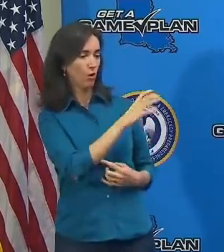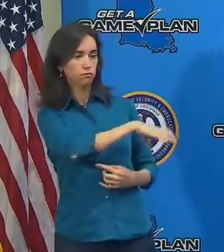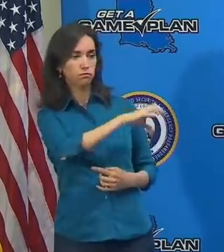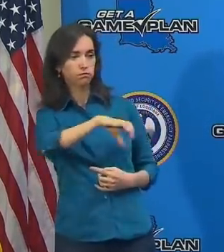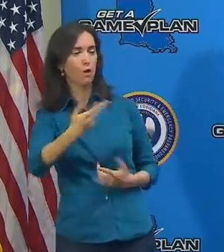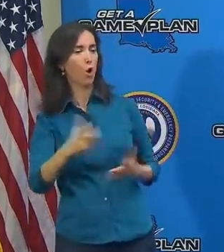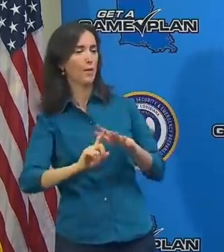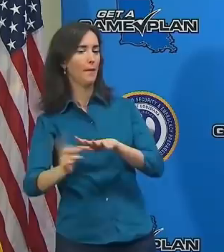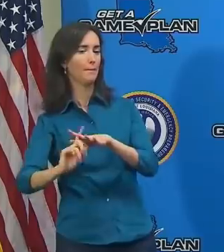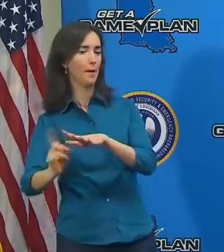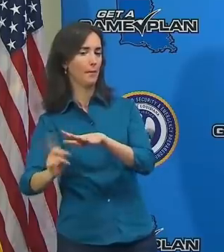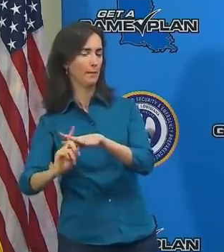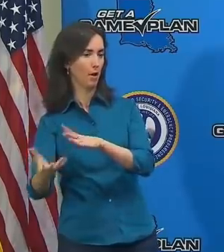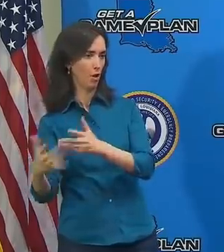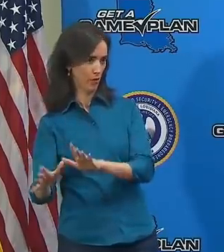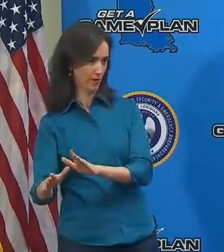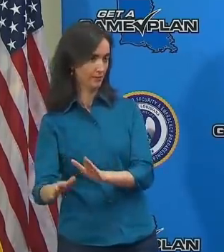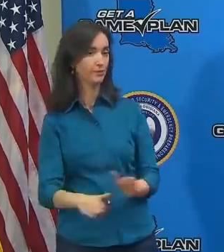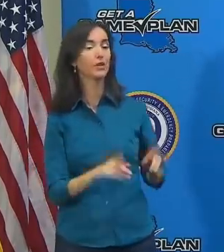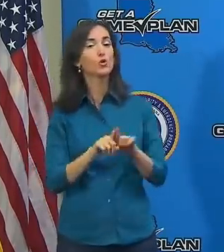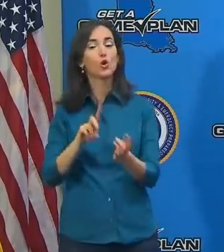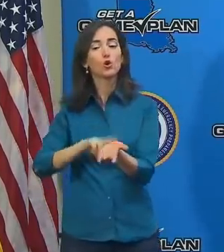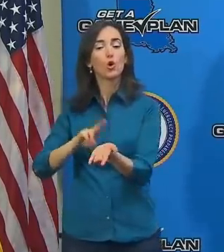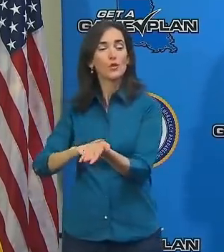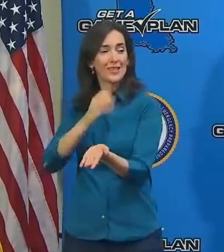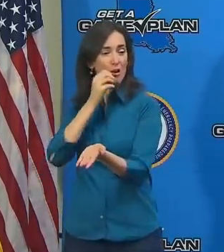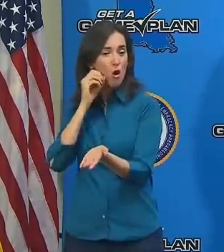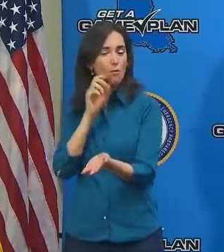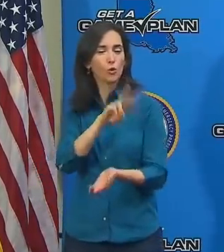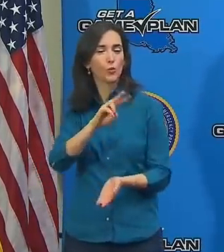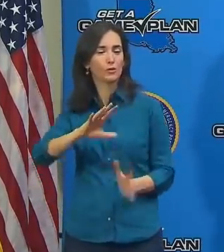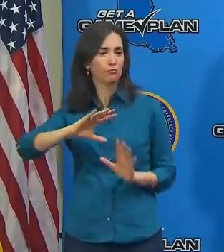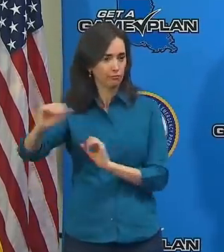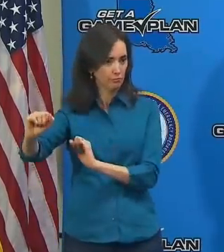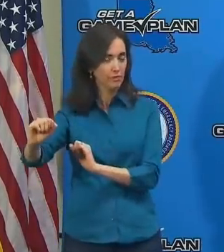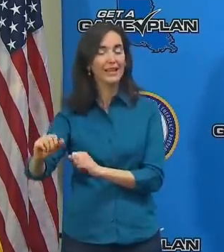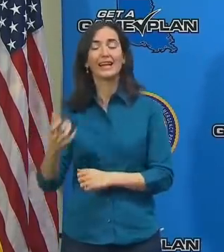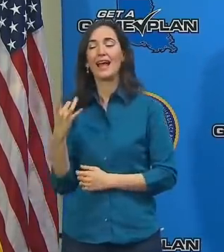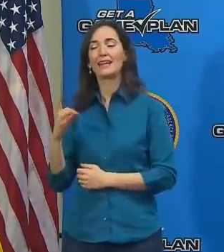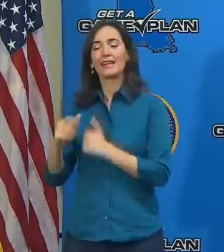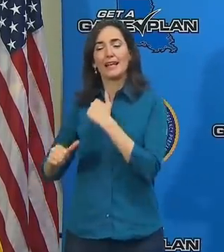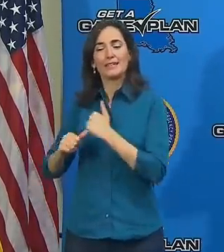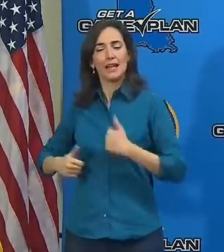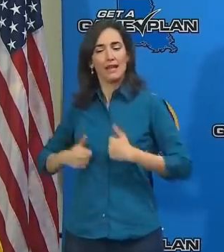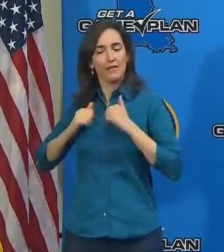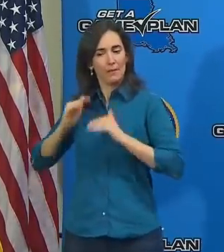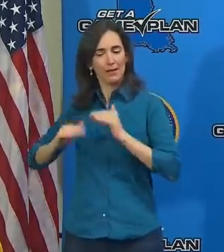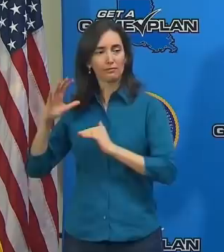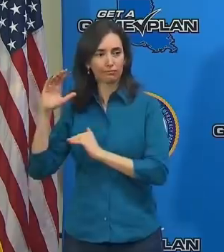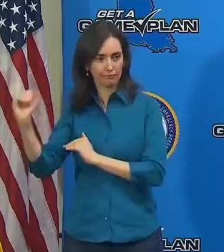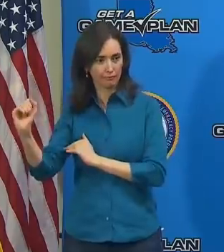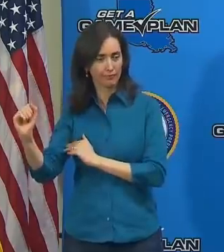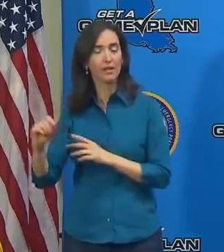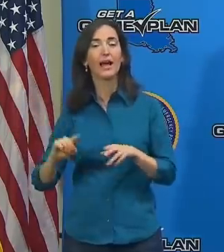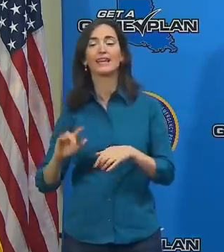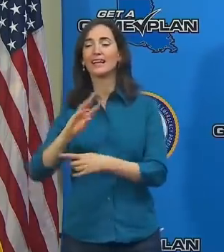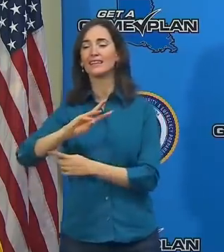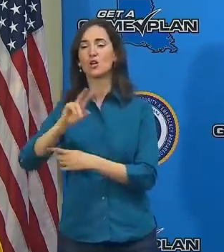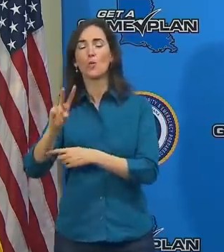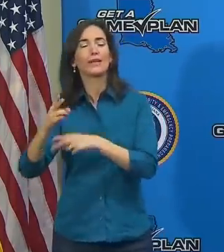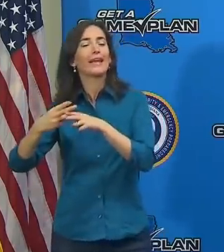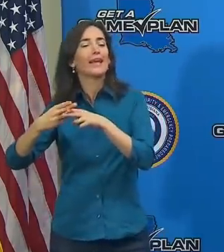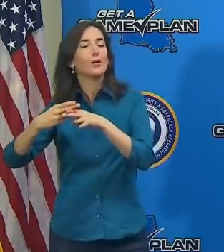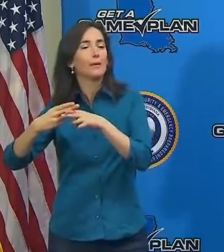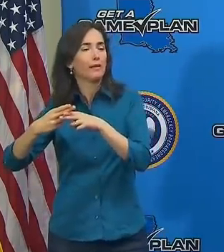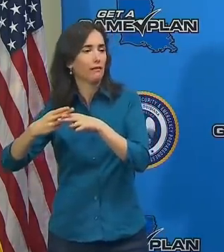I'm on it, I'll tell you we've evacuated 22 nursing homes, 18 assisted living facilities, and 61 intermediate care facilities as